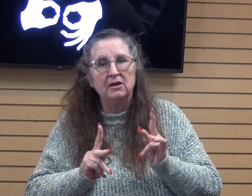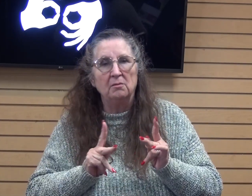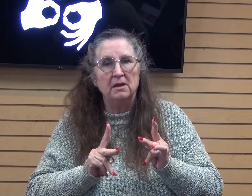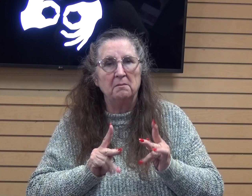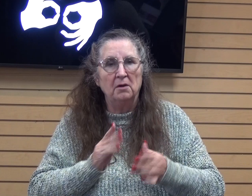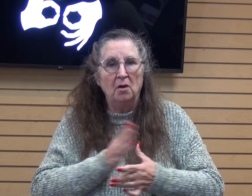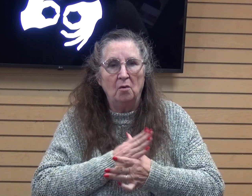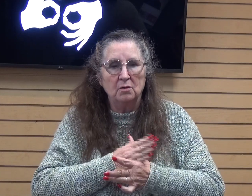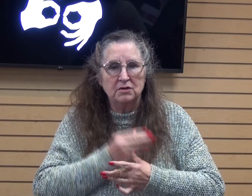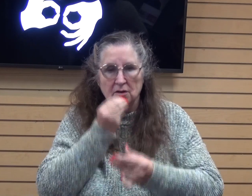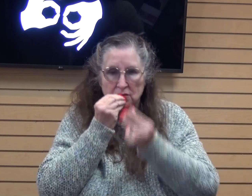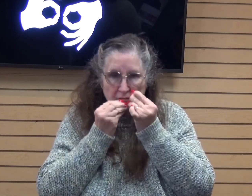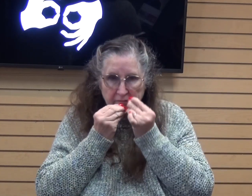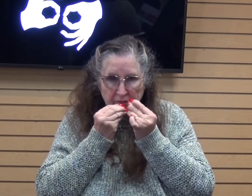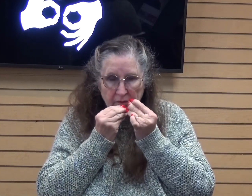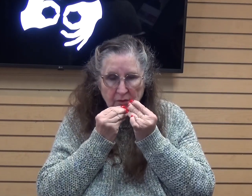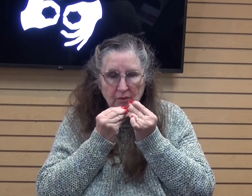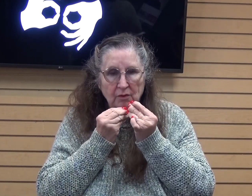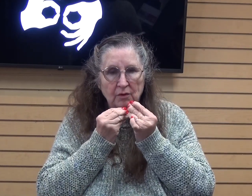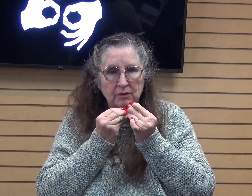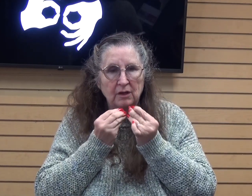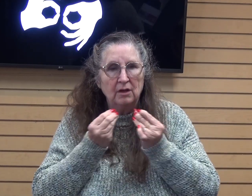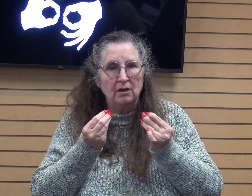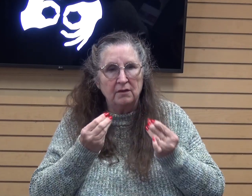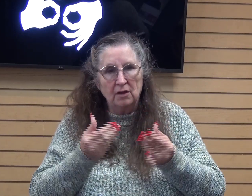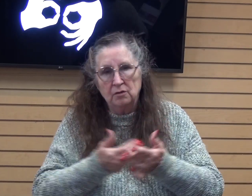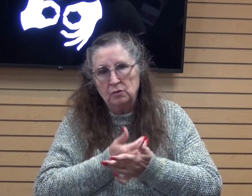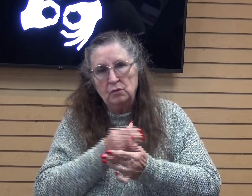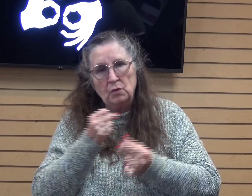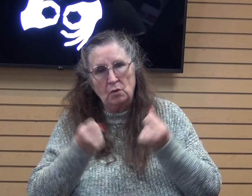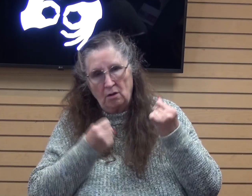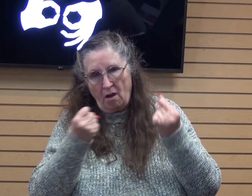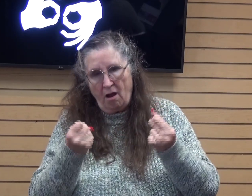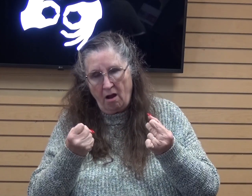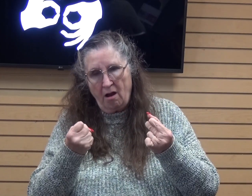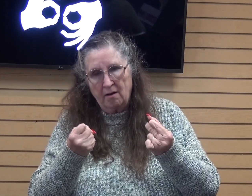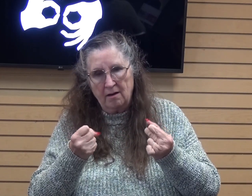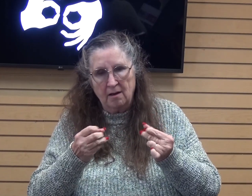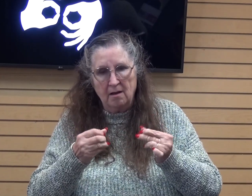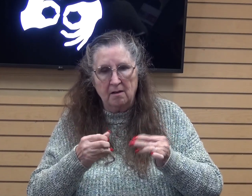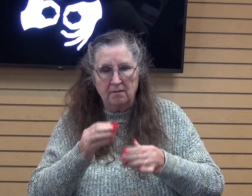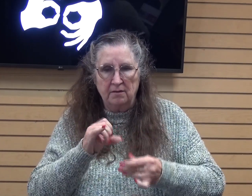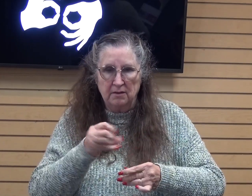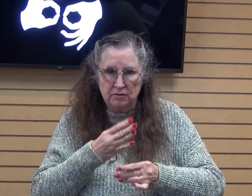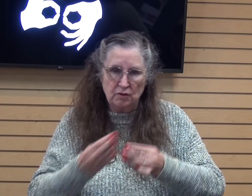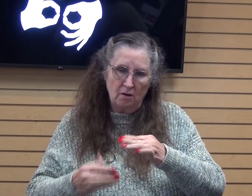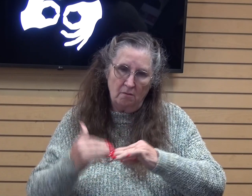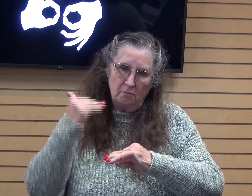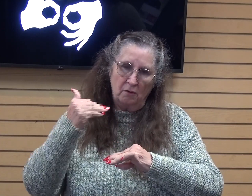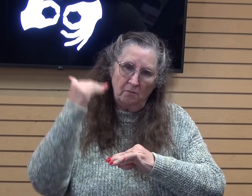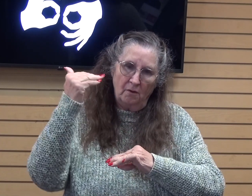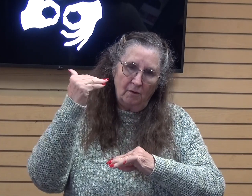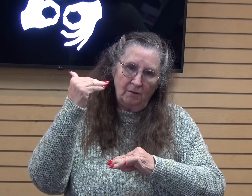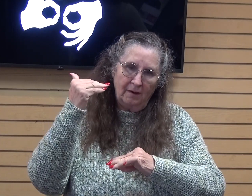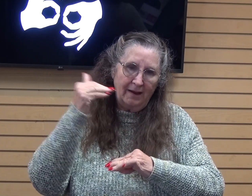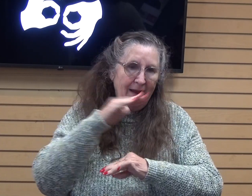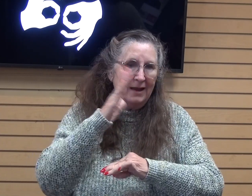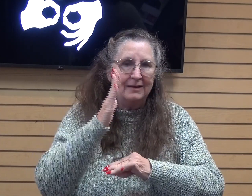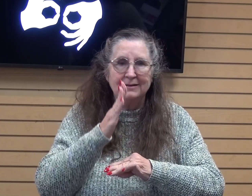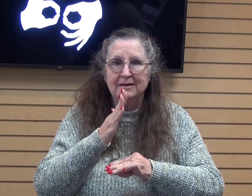they're eating, the new car that they got, the promotion at work, so on and so forth, but never give credit